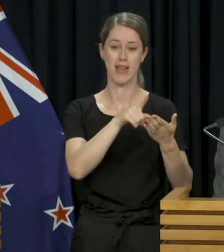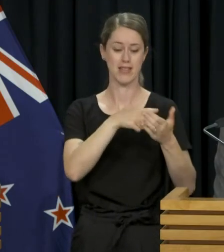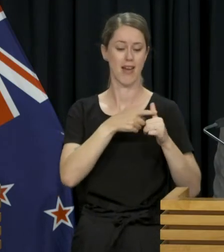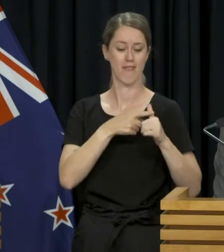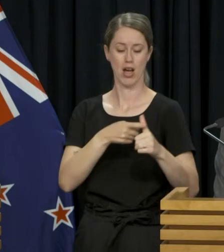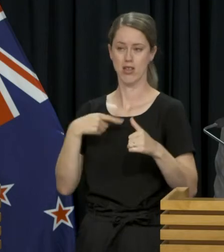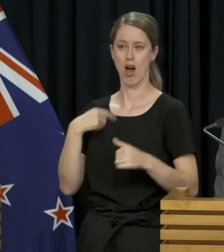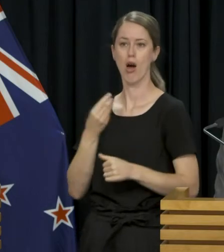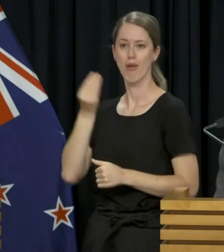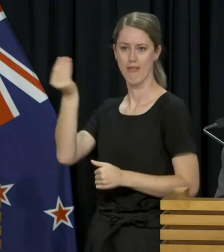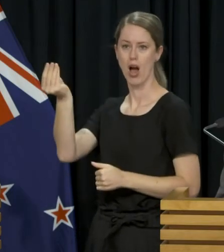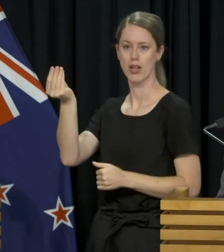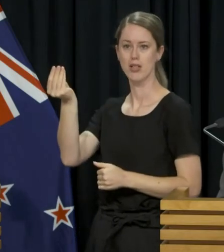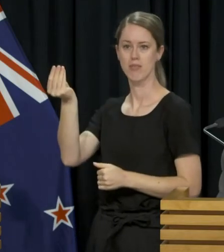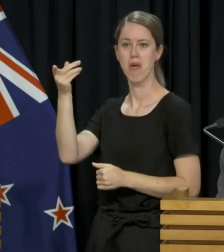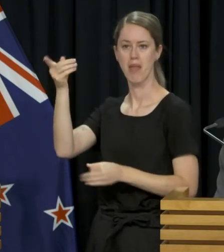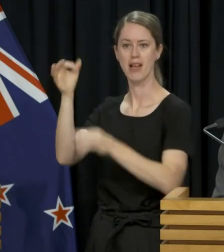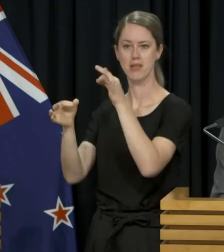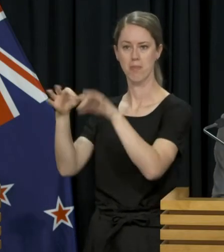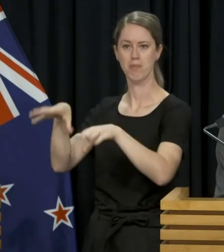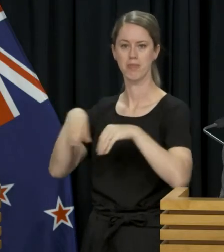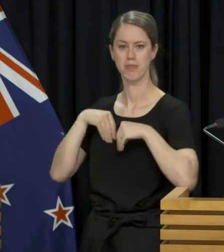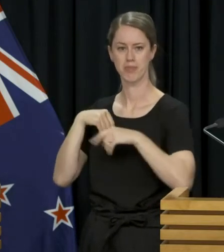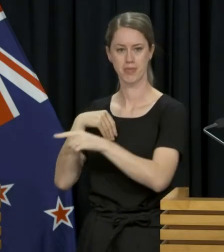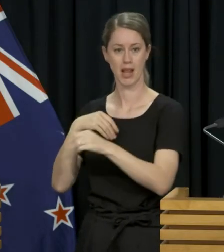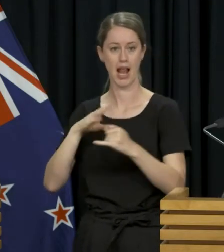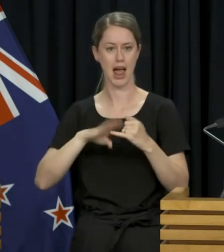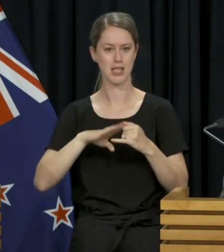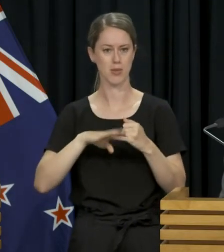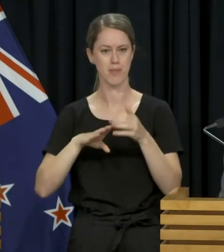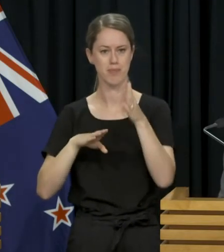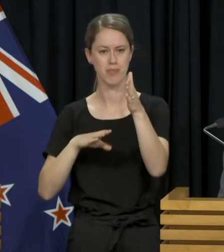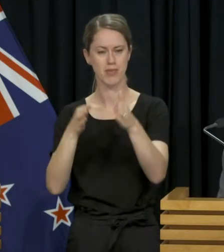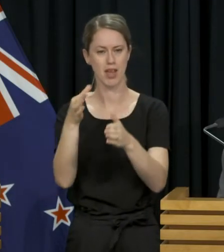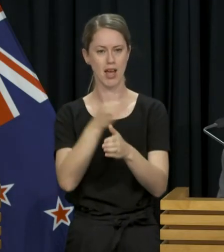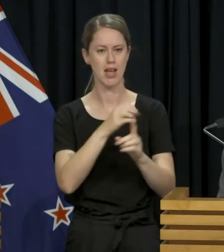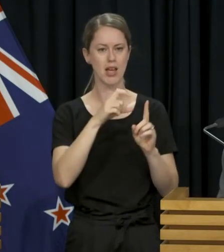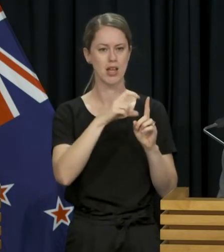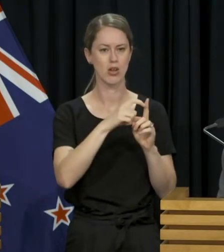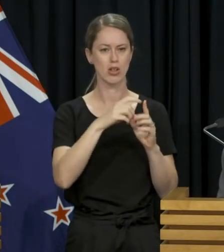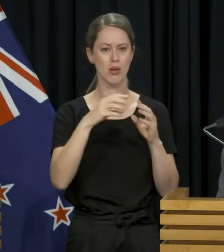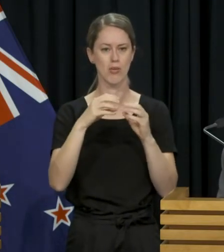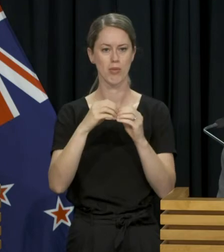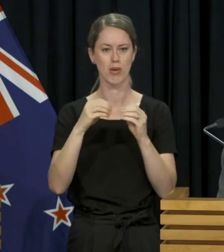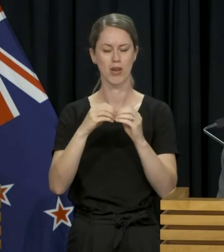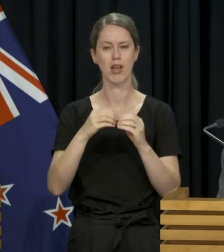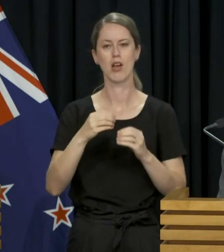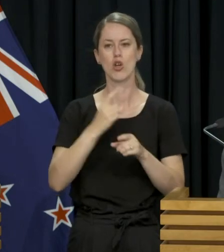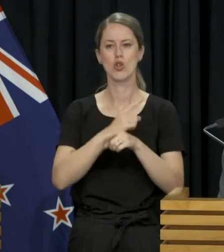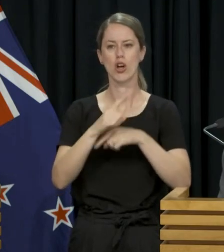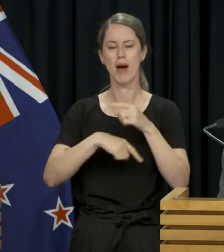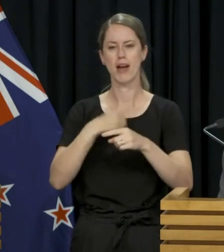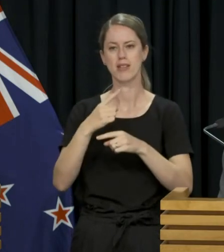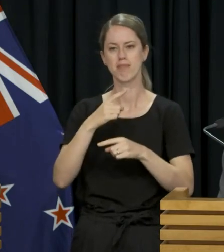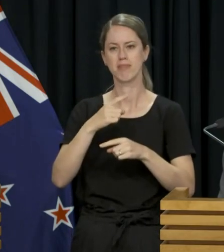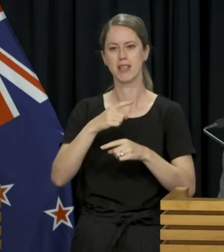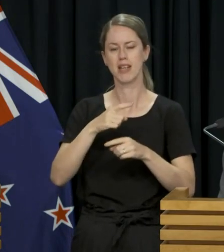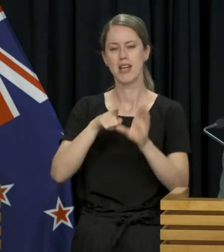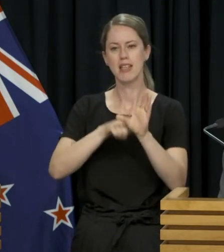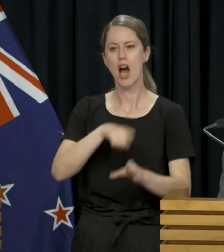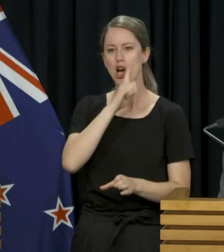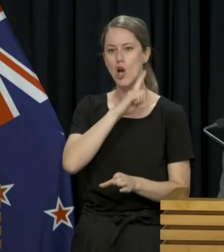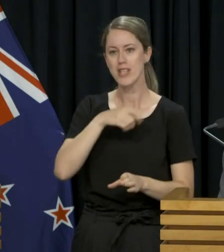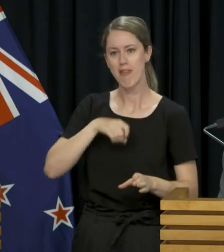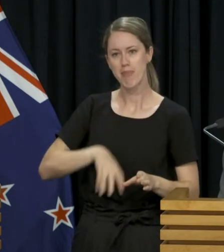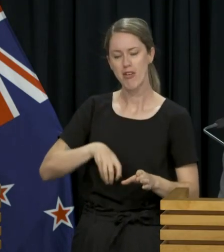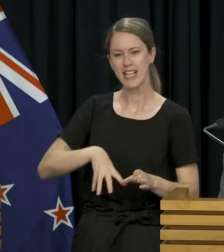that Cabinet took and decided upon. Lucky last. Dr. Bloomfield, the government is rolling out free period poverty products in schools. I just wonder from a